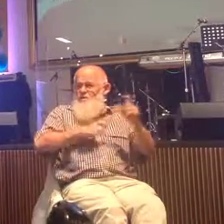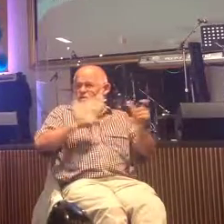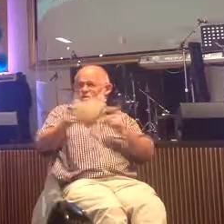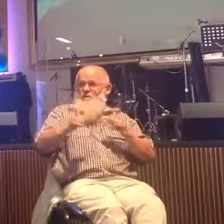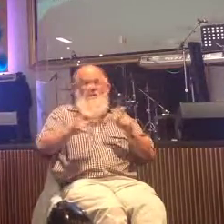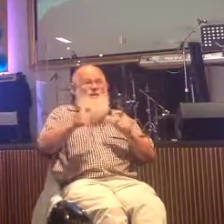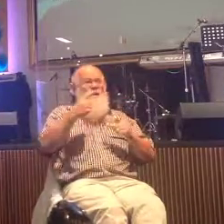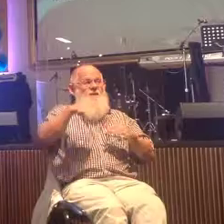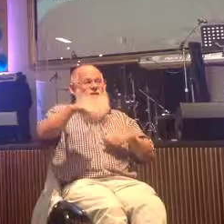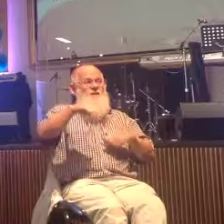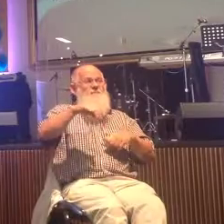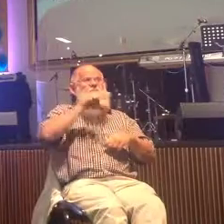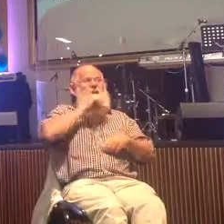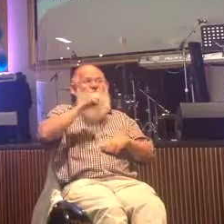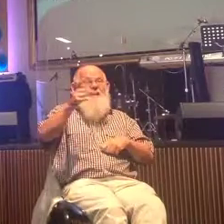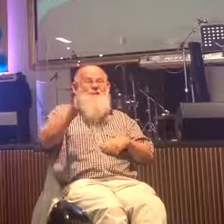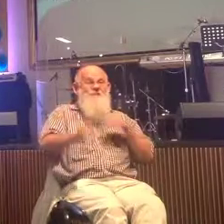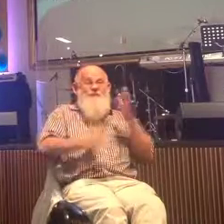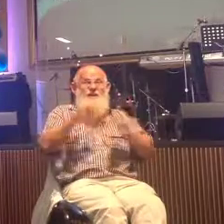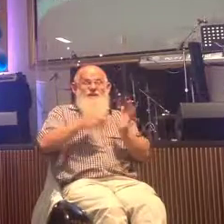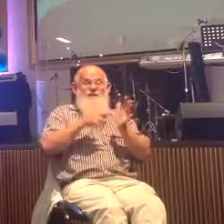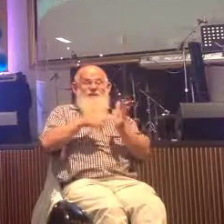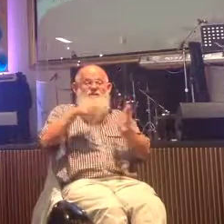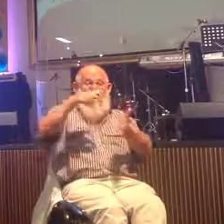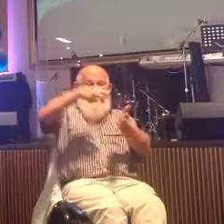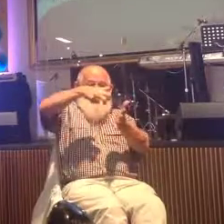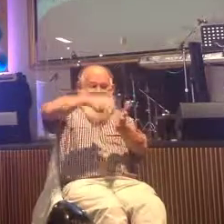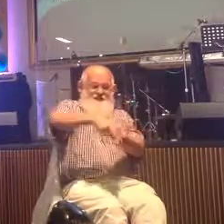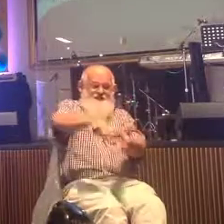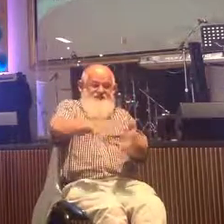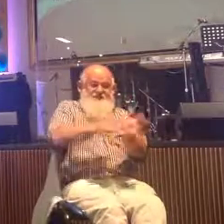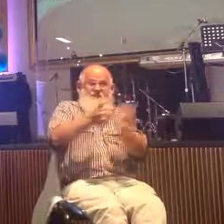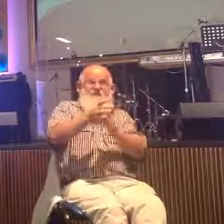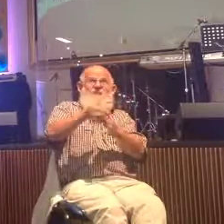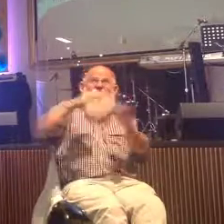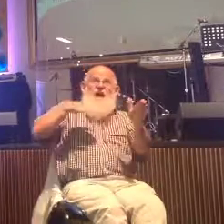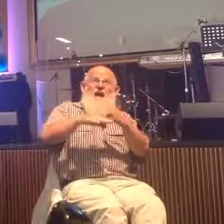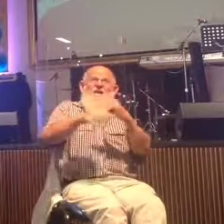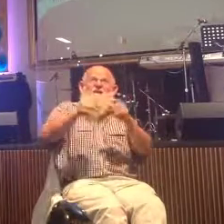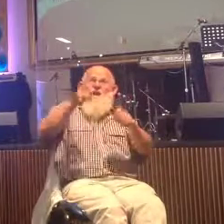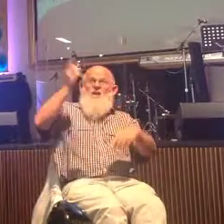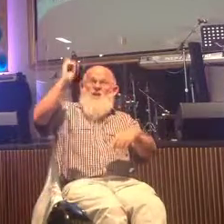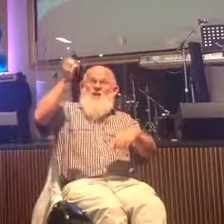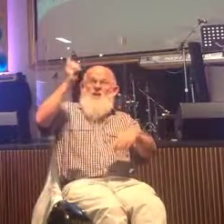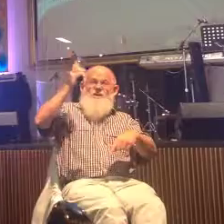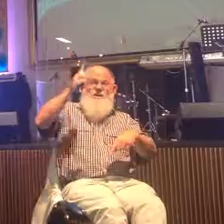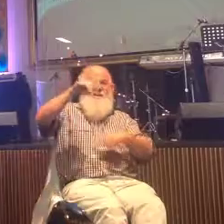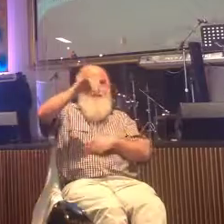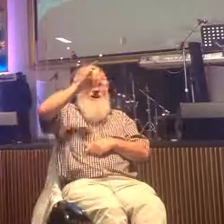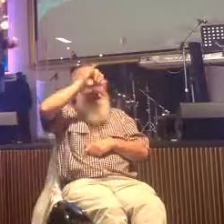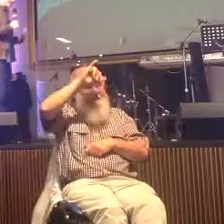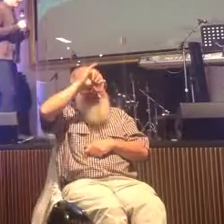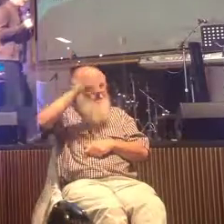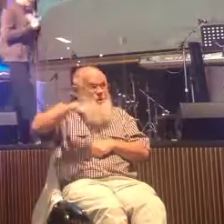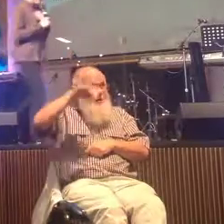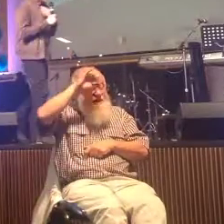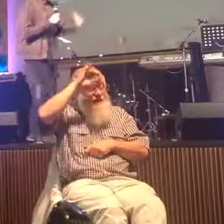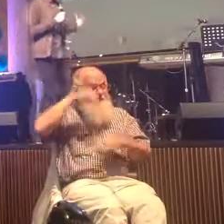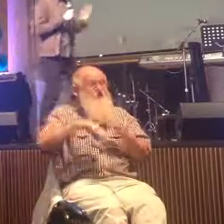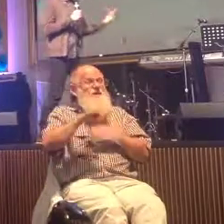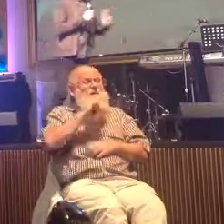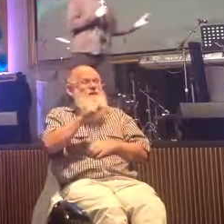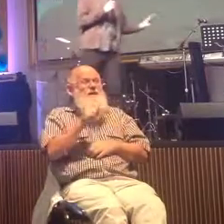Jesus knows this, and we see it in this passage. God is showing us that this morning. And so the demons run up to him, and they